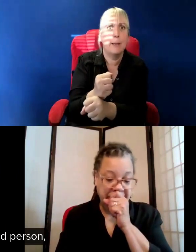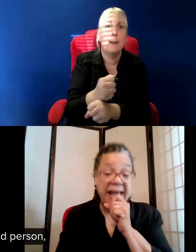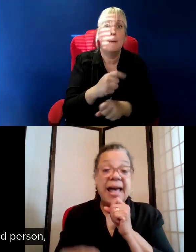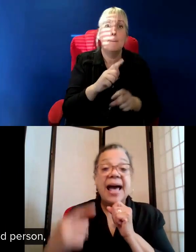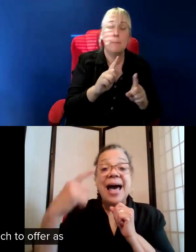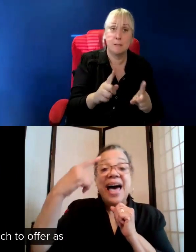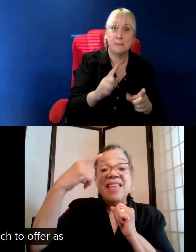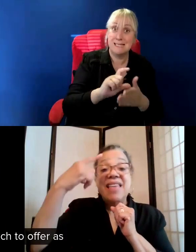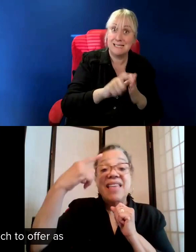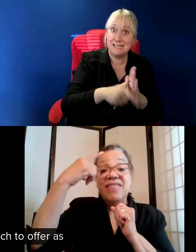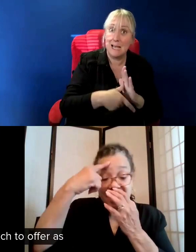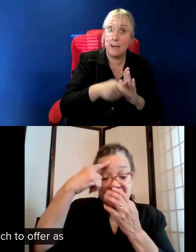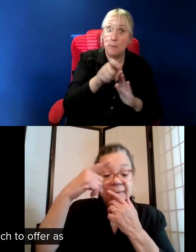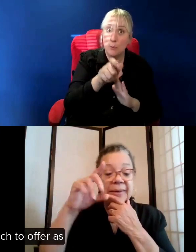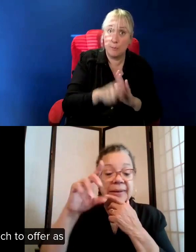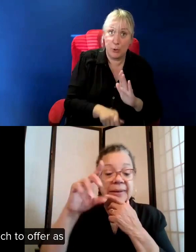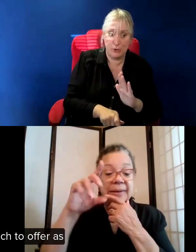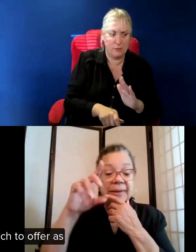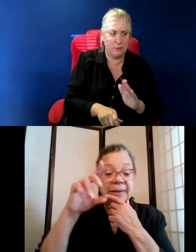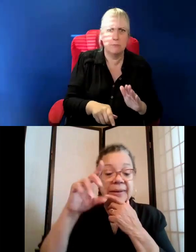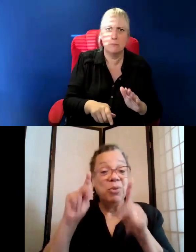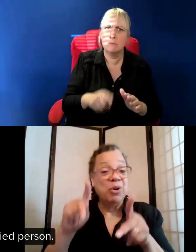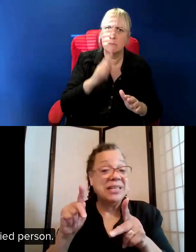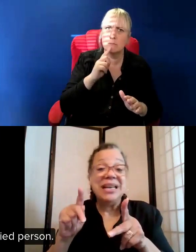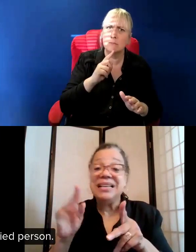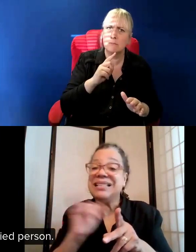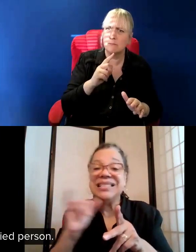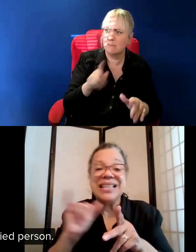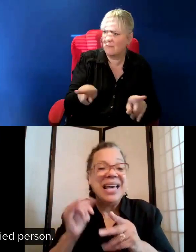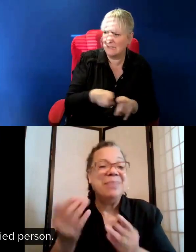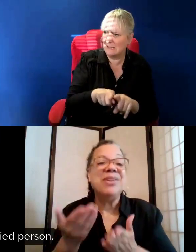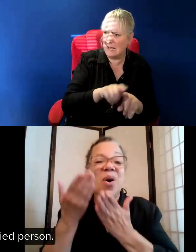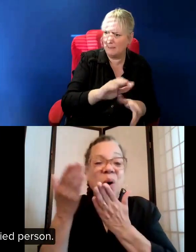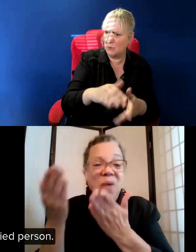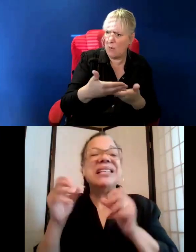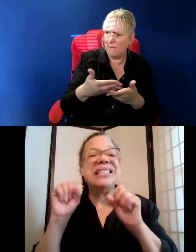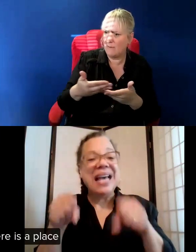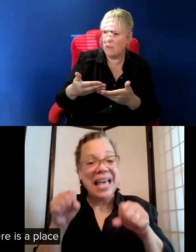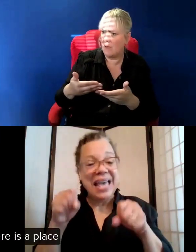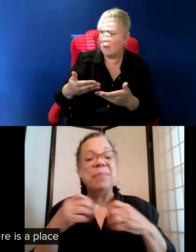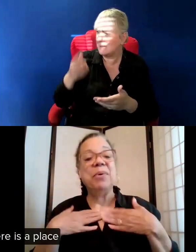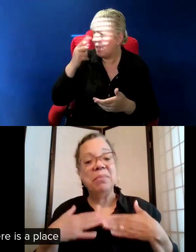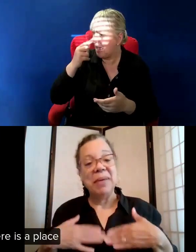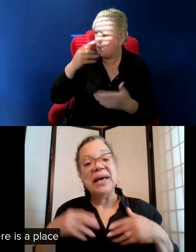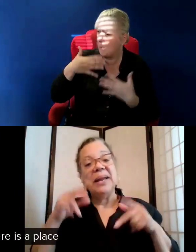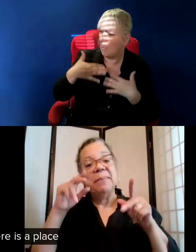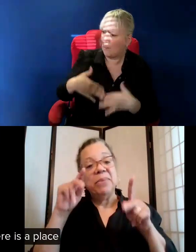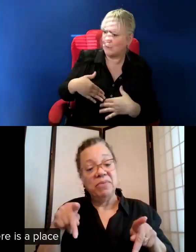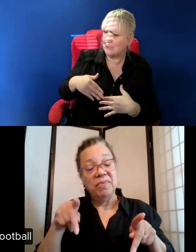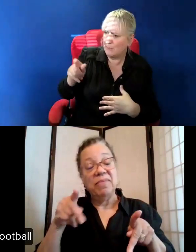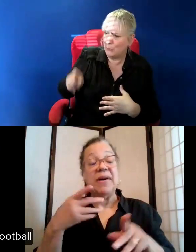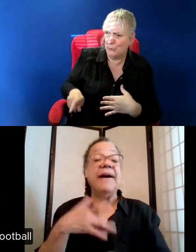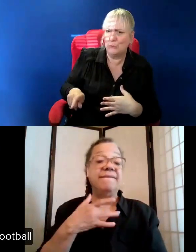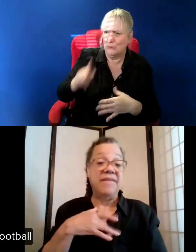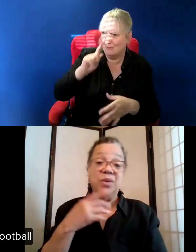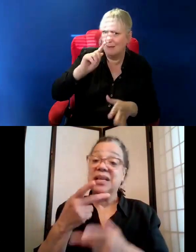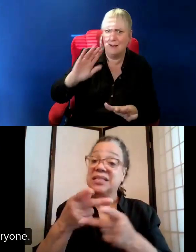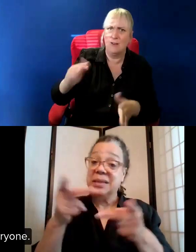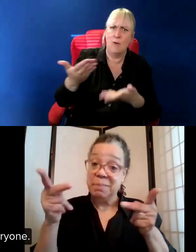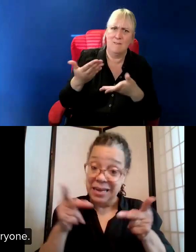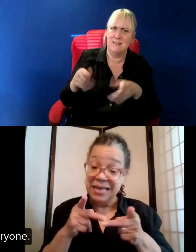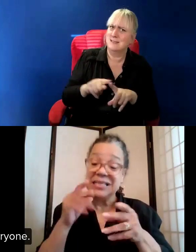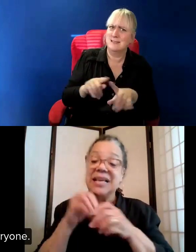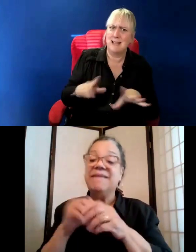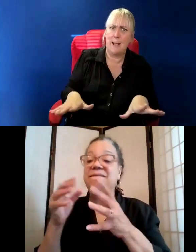a disabled person has got as much to offer as an able-bodied person. I feel that there is a place within football